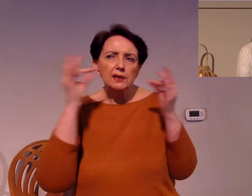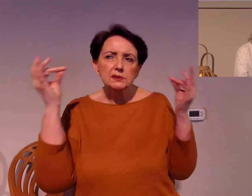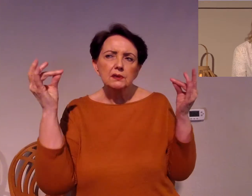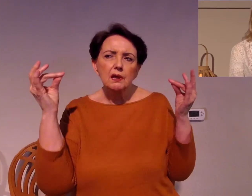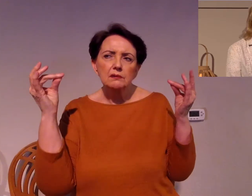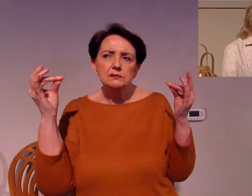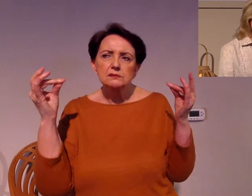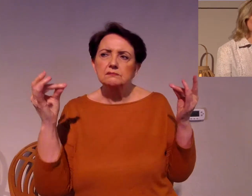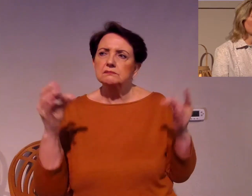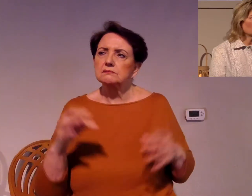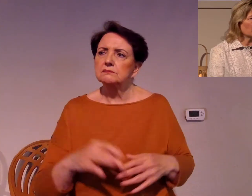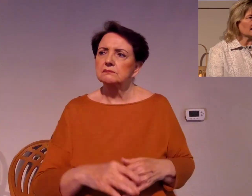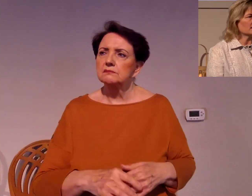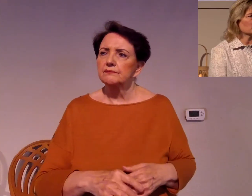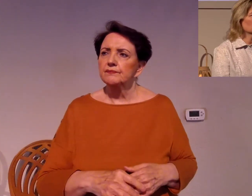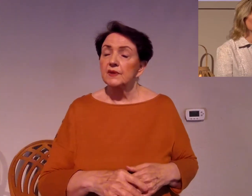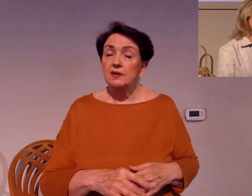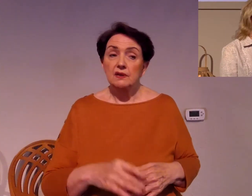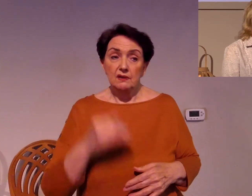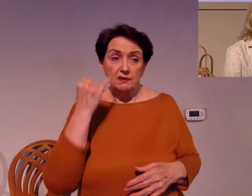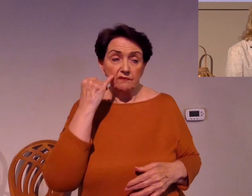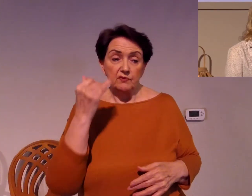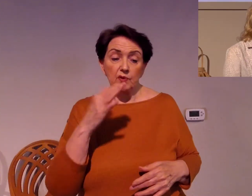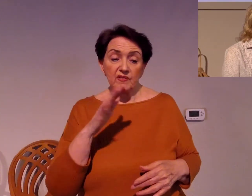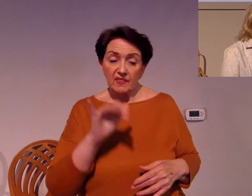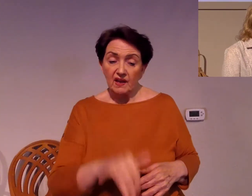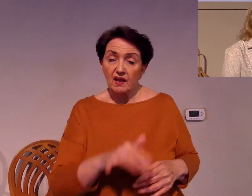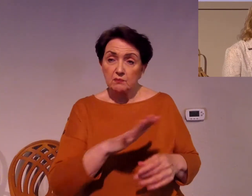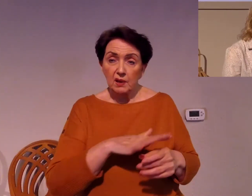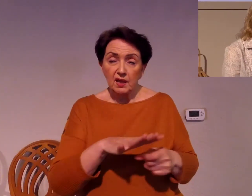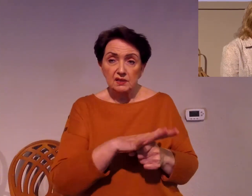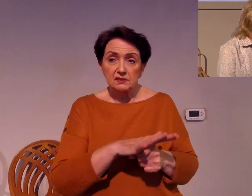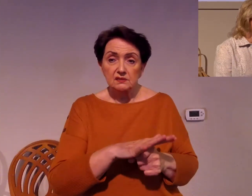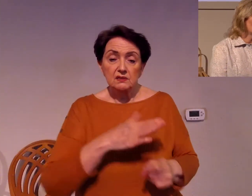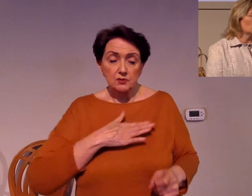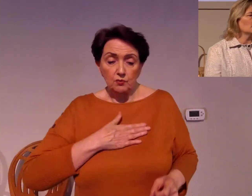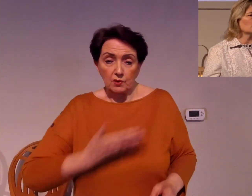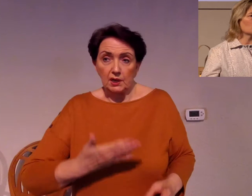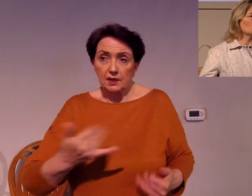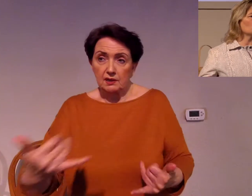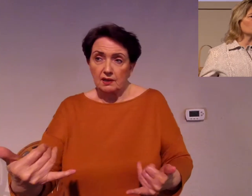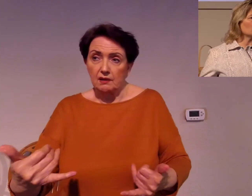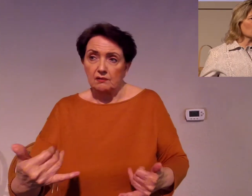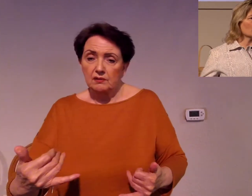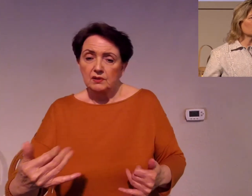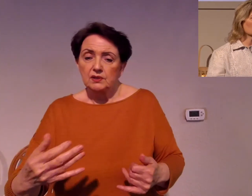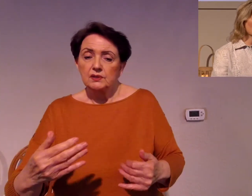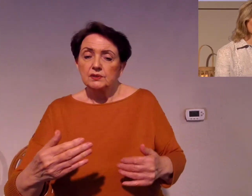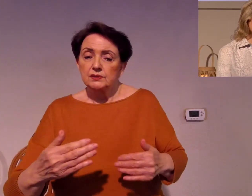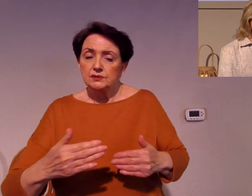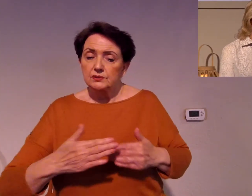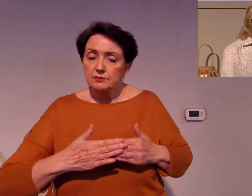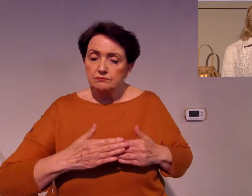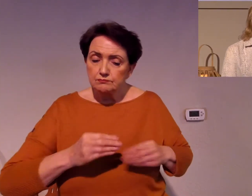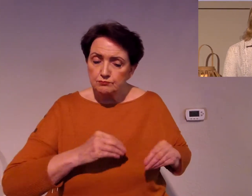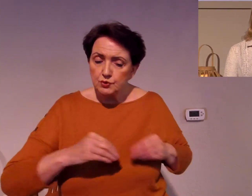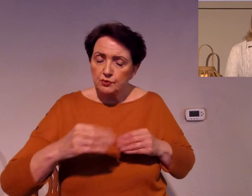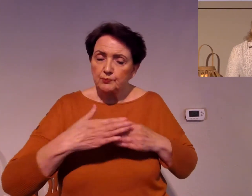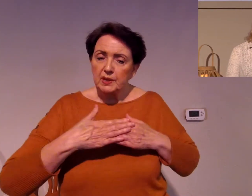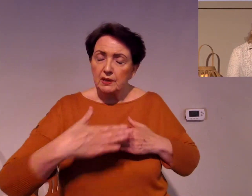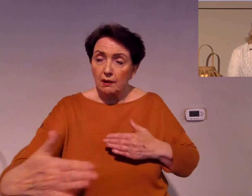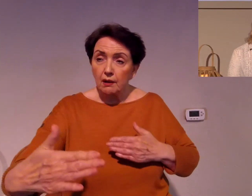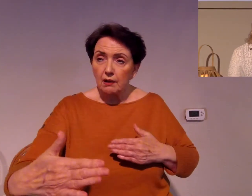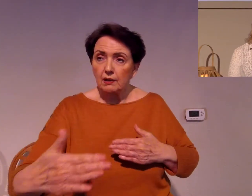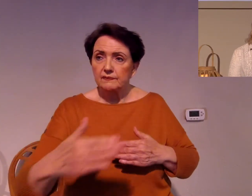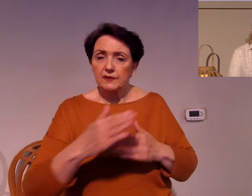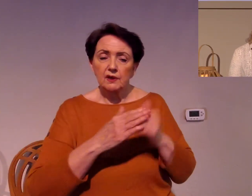If you are there at that place and you are willing to move beyond this comfort zone